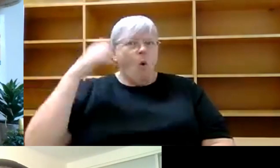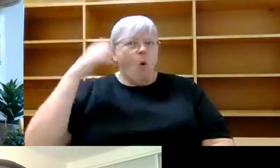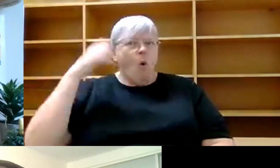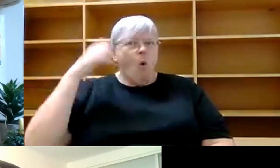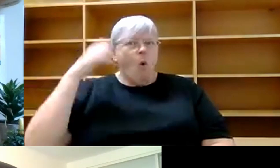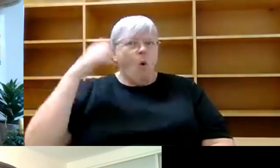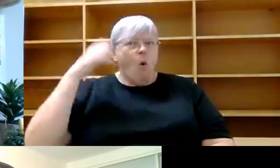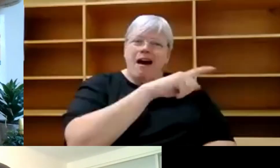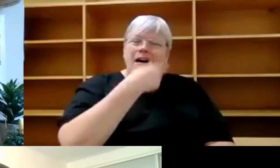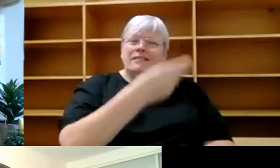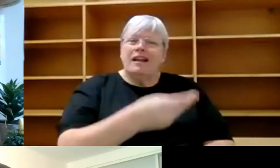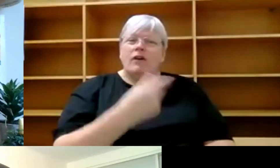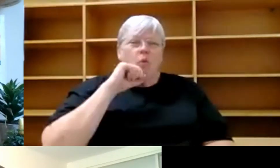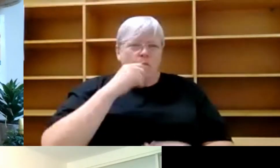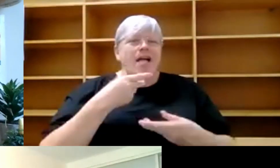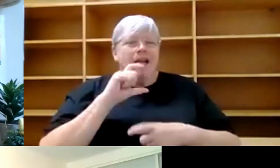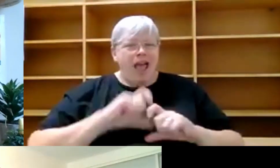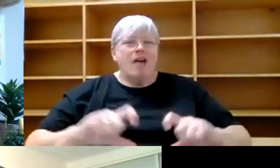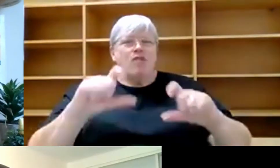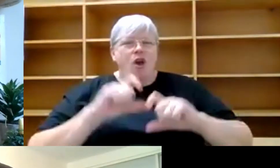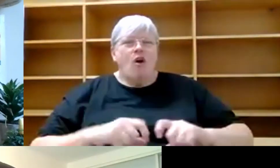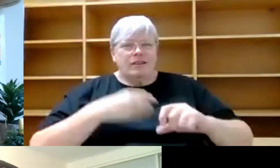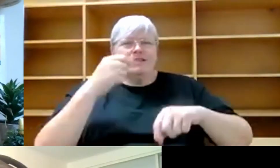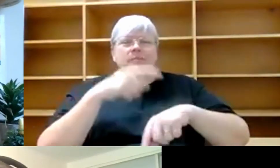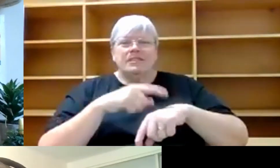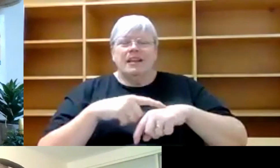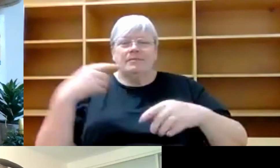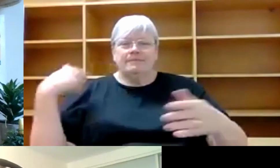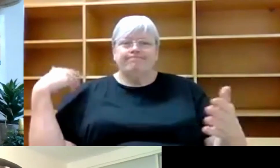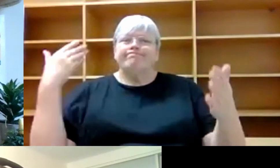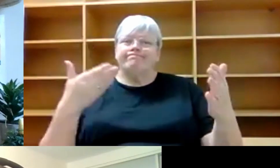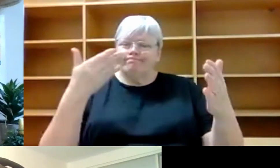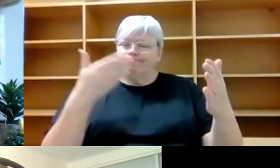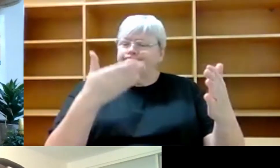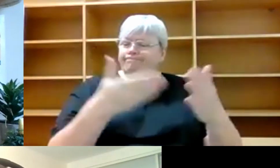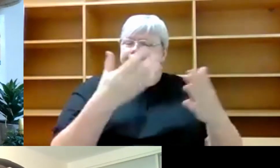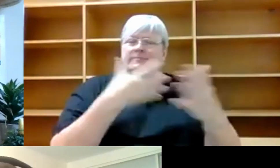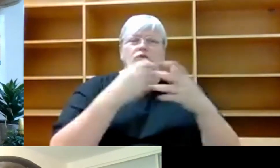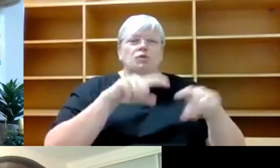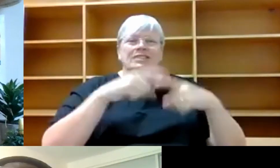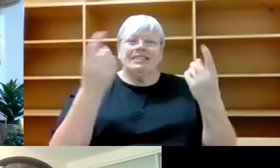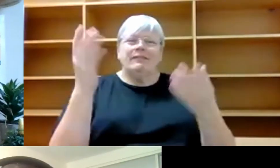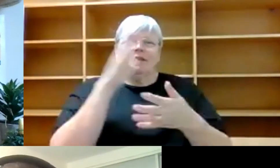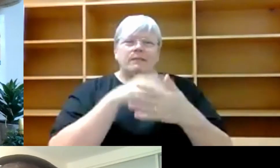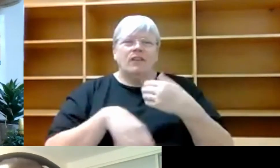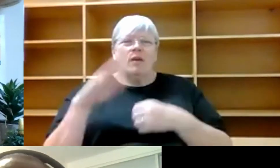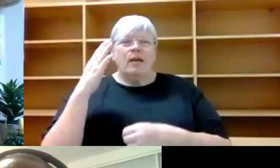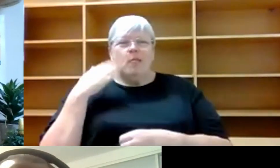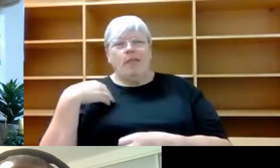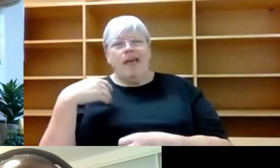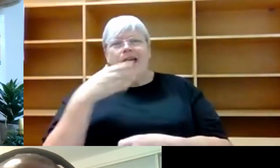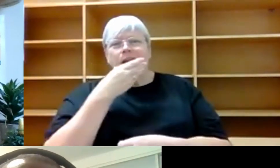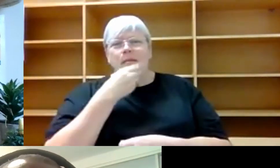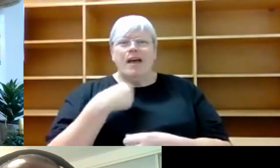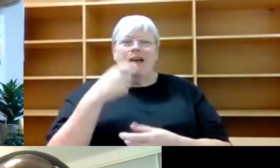these kind of generational stories, they appeal to me. And I wanted to break out from just being the black guy who writes